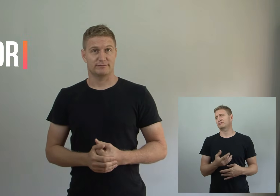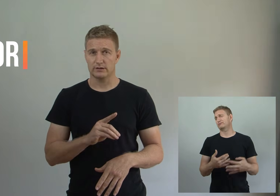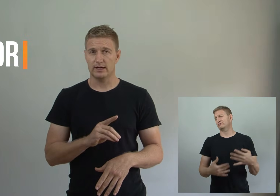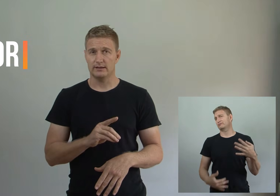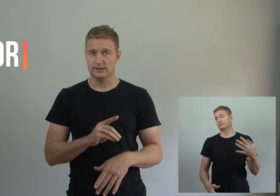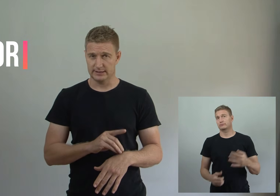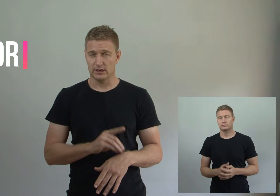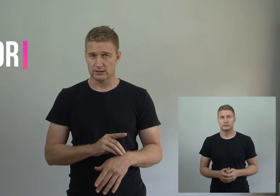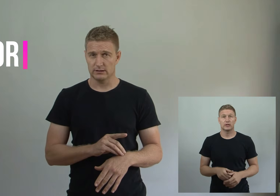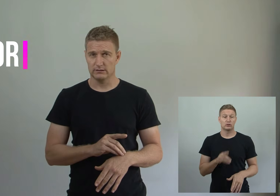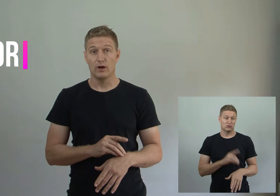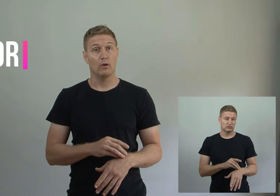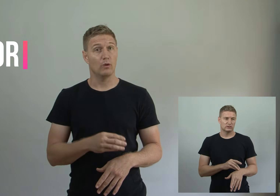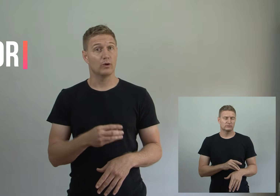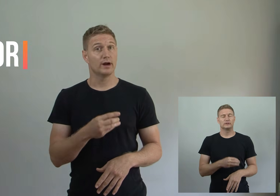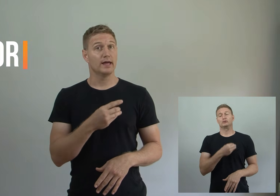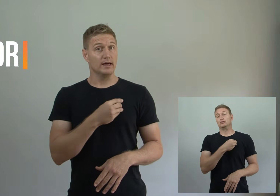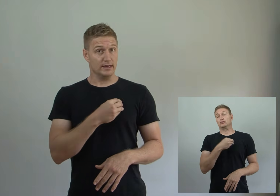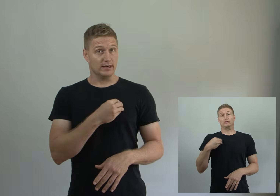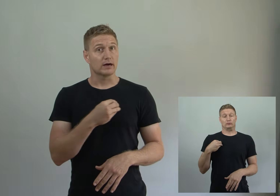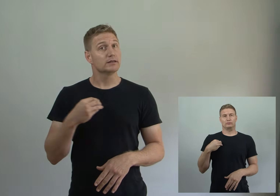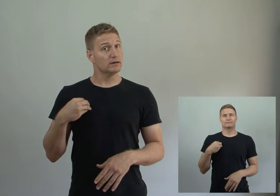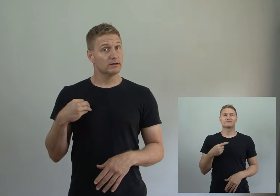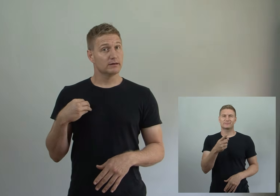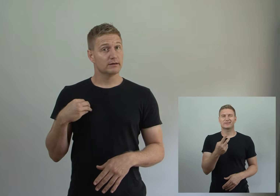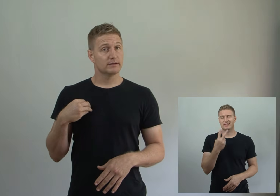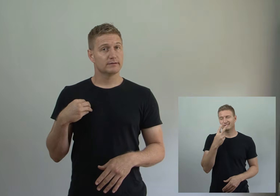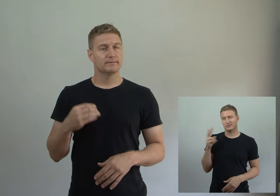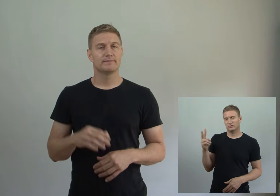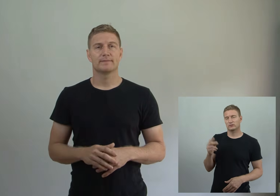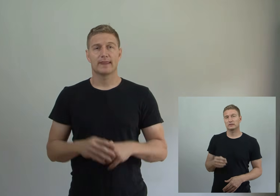Doctor, okay? Doctor or doctor,